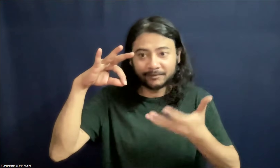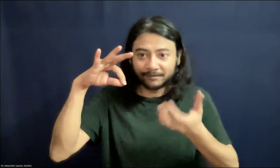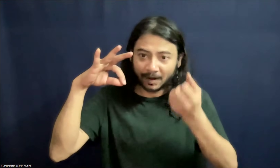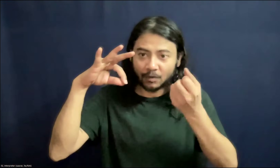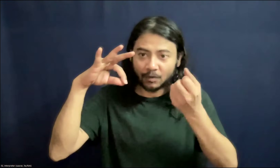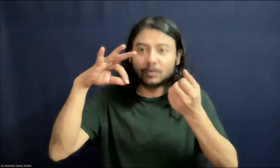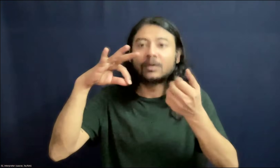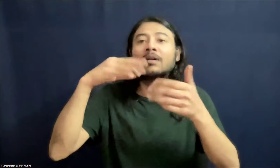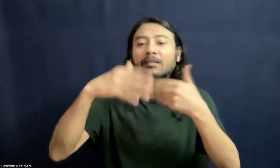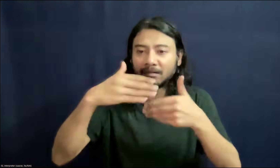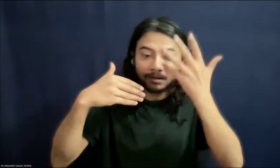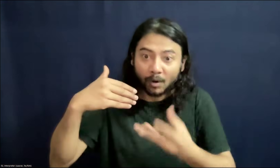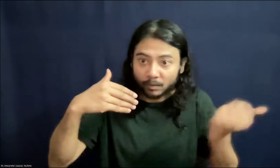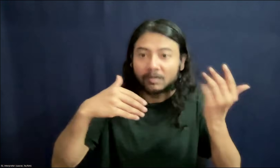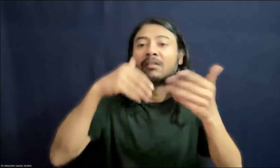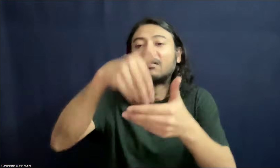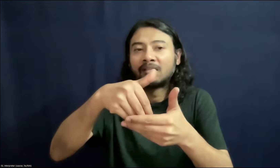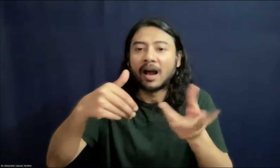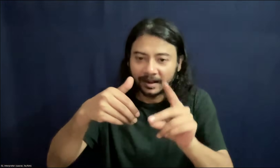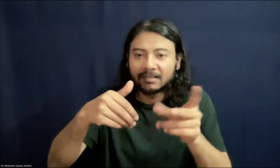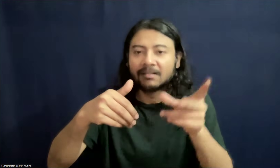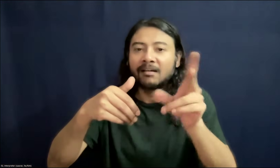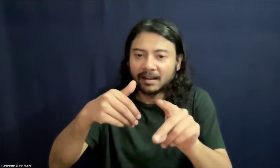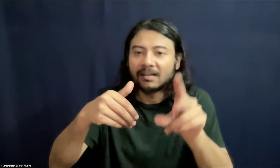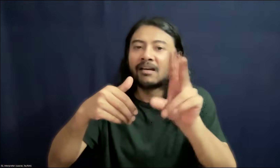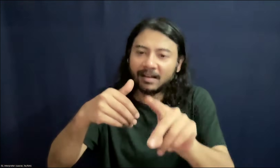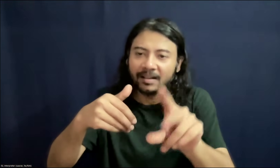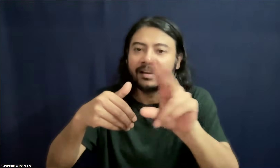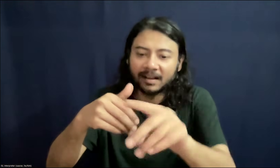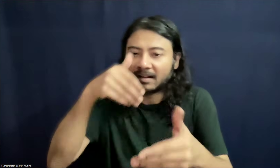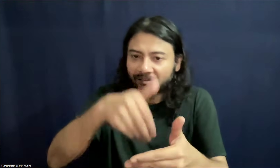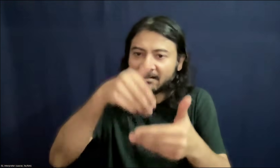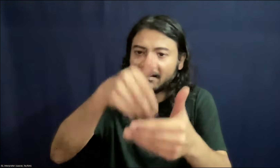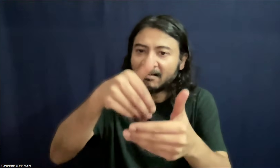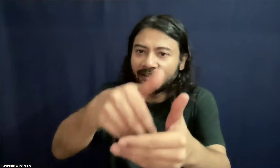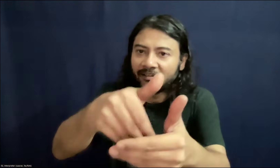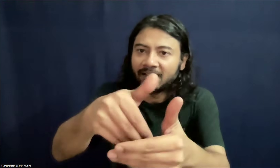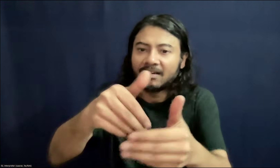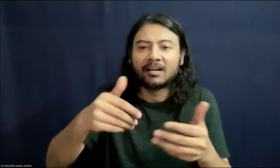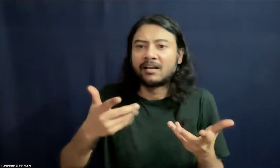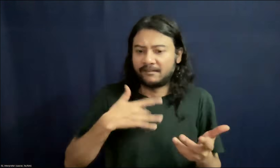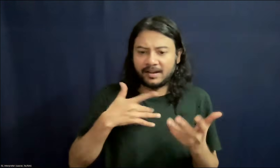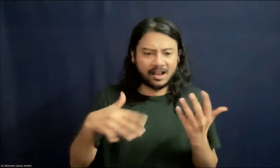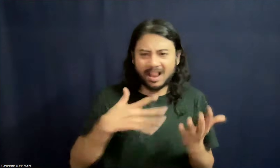tree, and he's got stuck in this tree. He doesn't know how to come out of this tree.